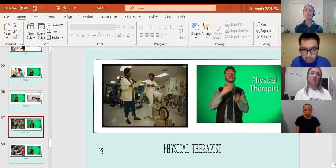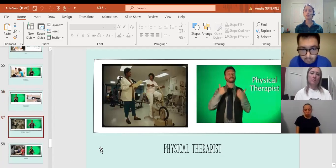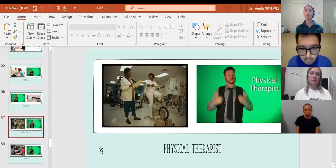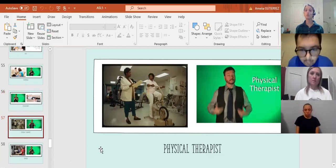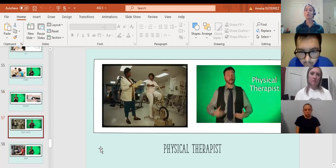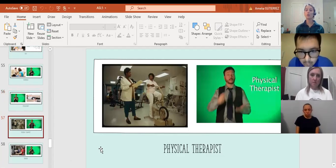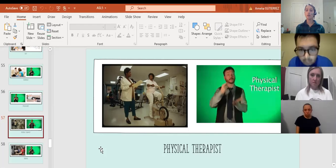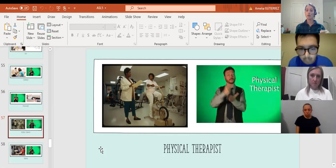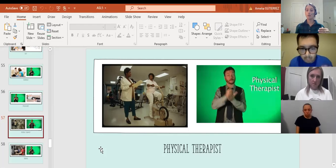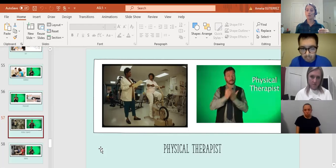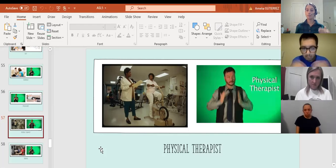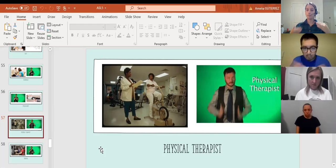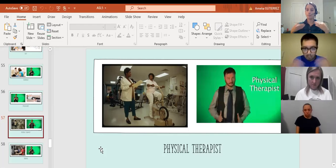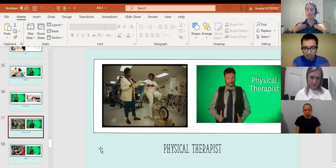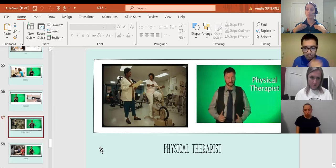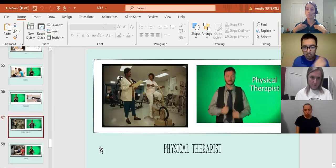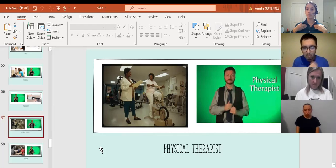Physical therapist, so